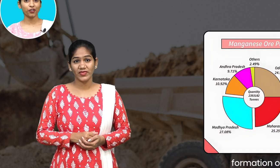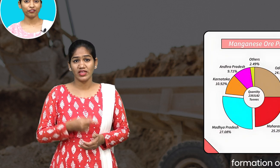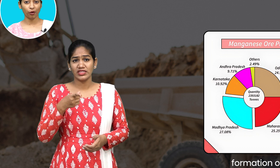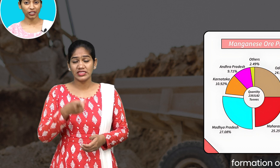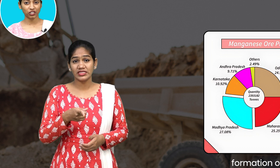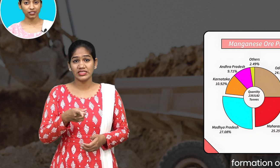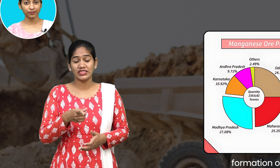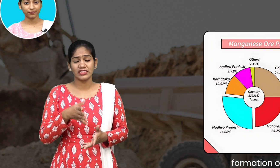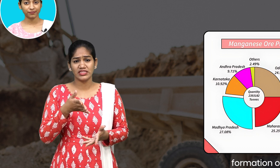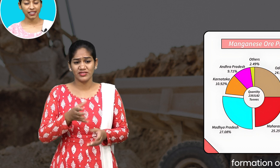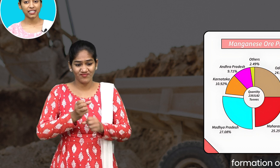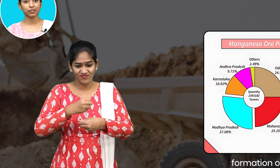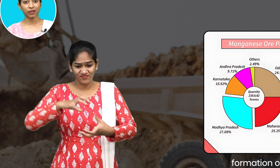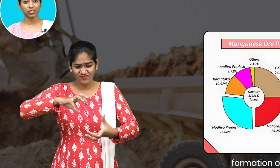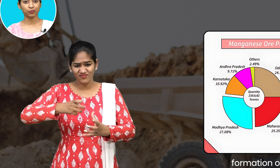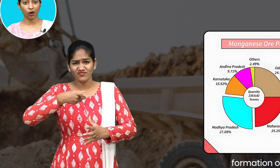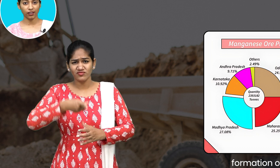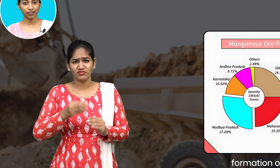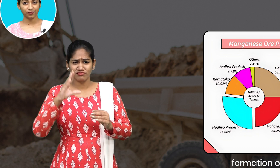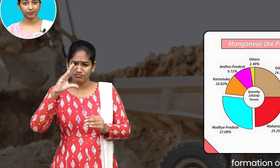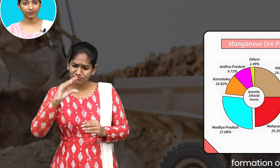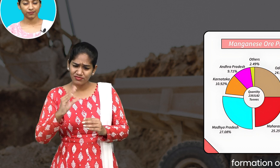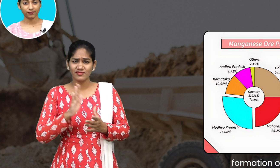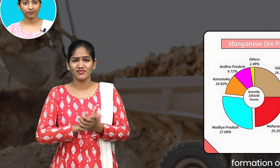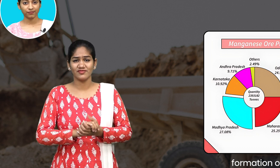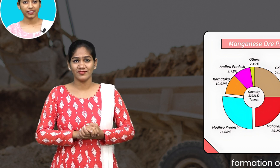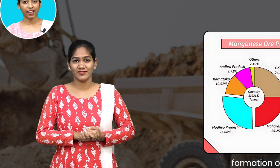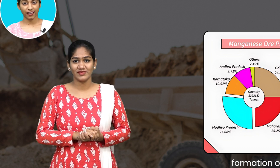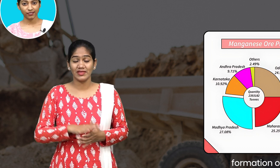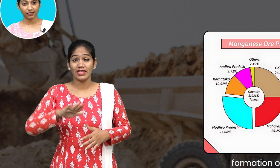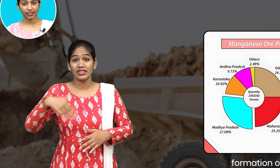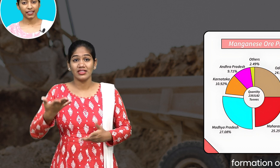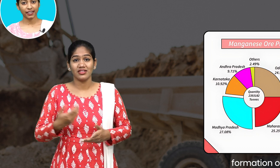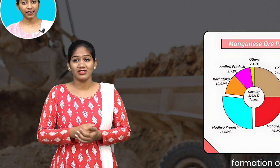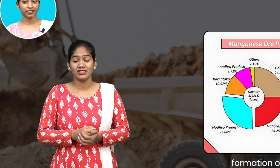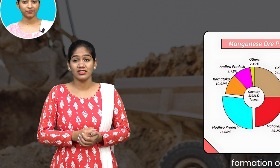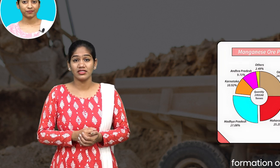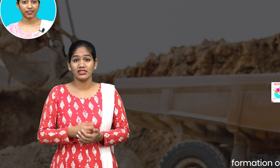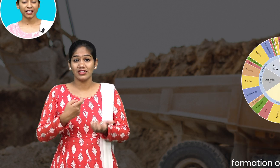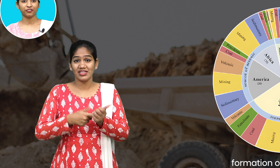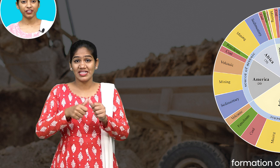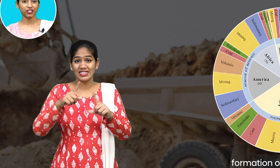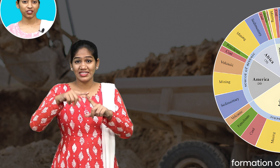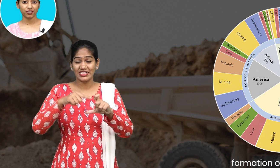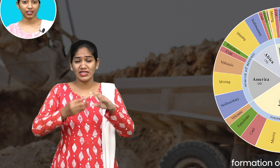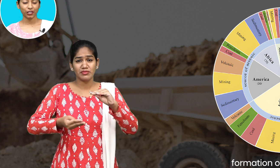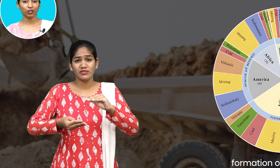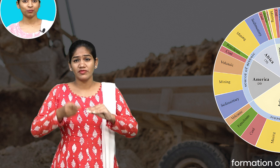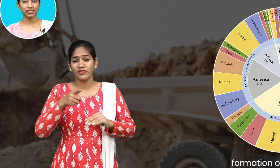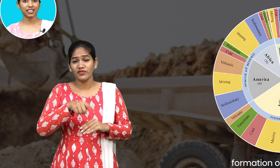The rate of formation is much smaller than the rate at